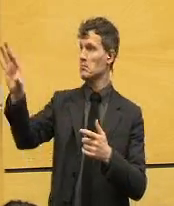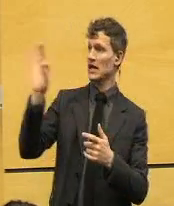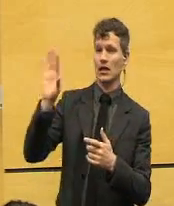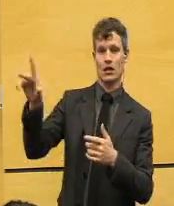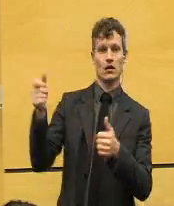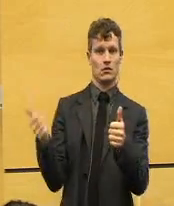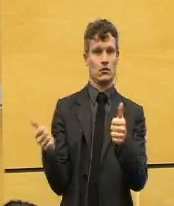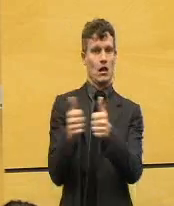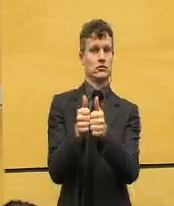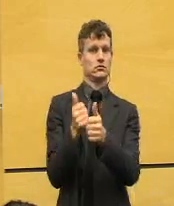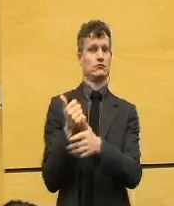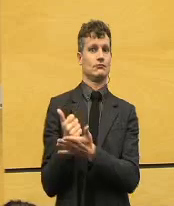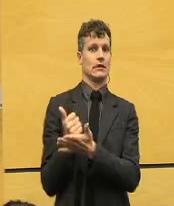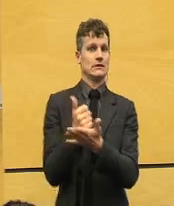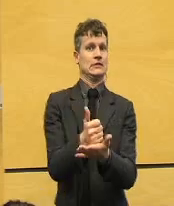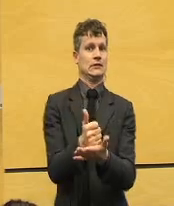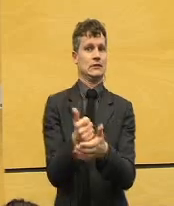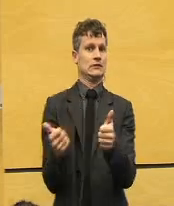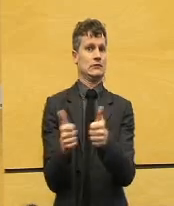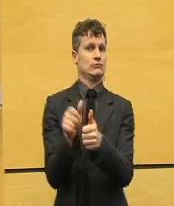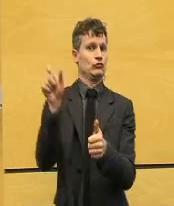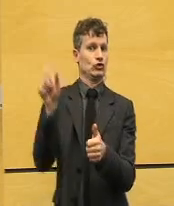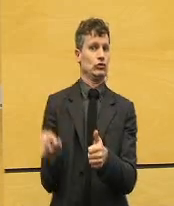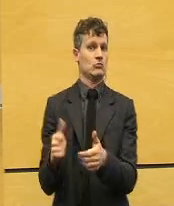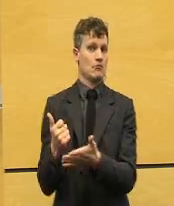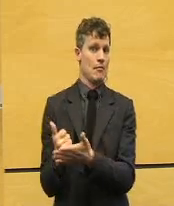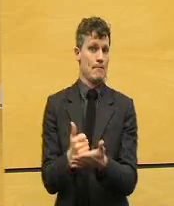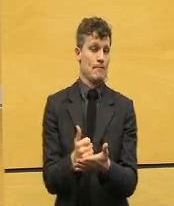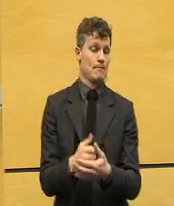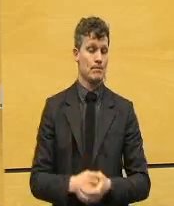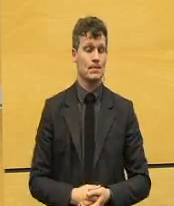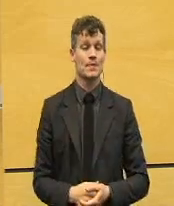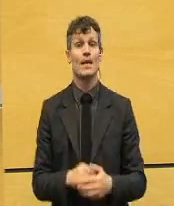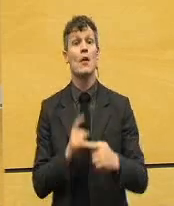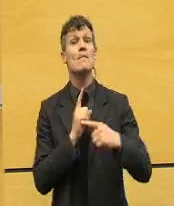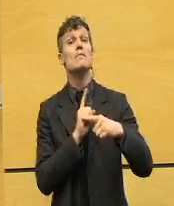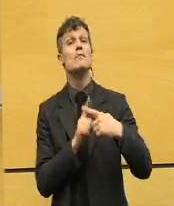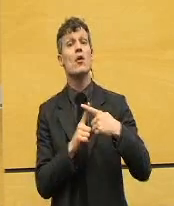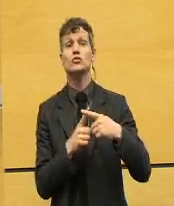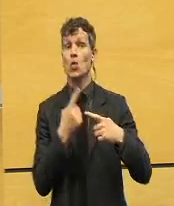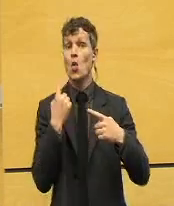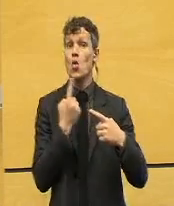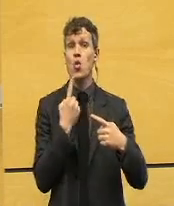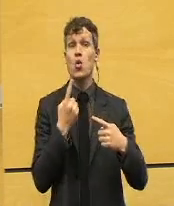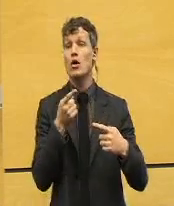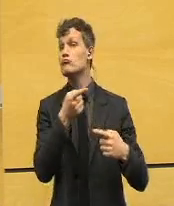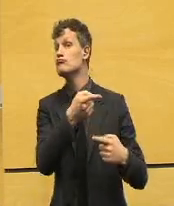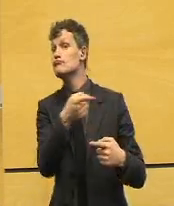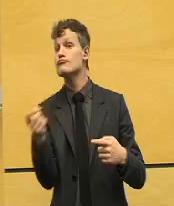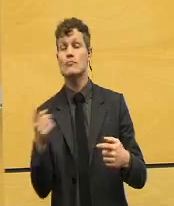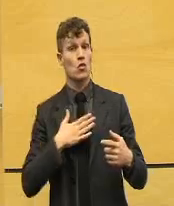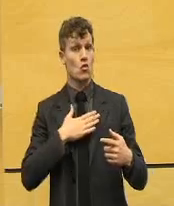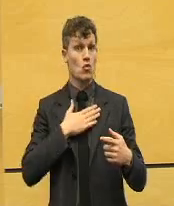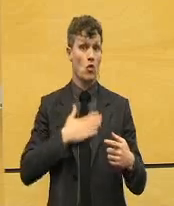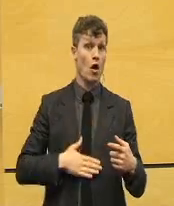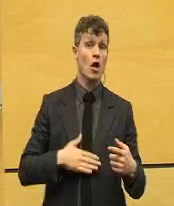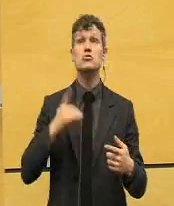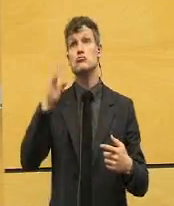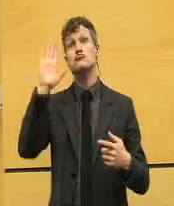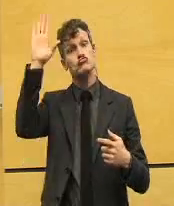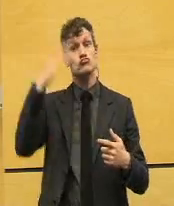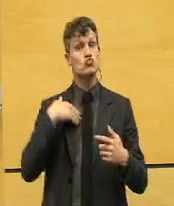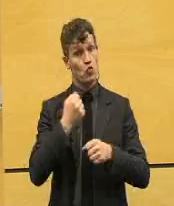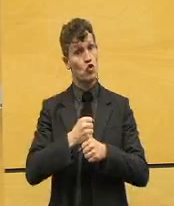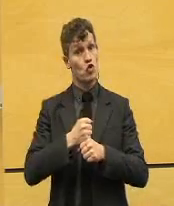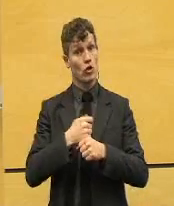any specific curriculum of training for people who will work as personal assistants? I wish you a very good evening, and I'm